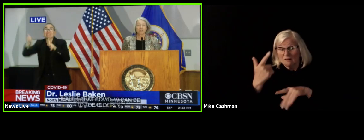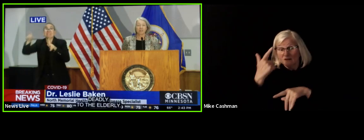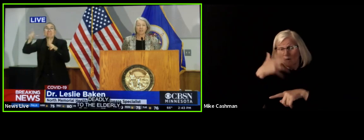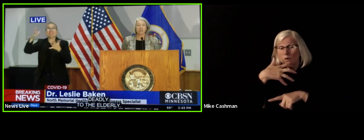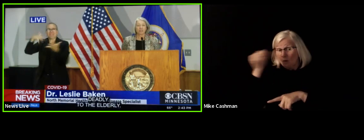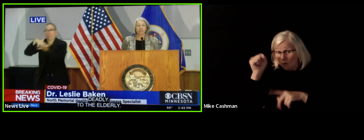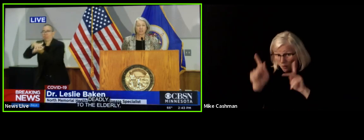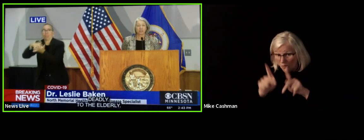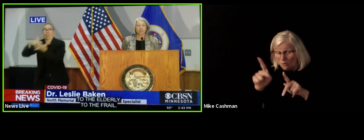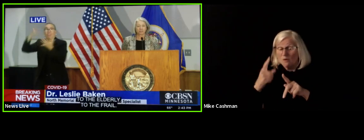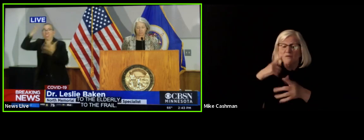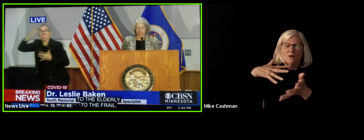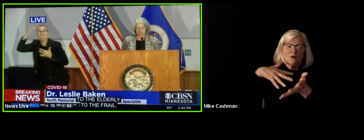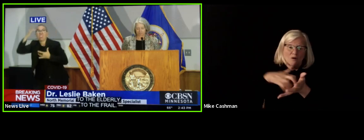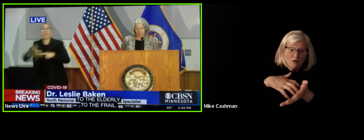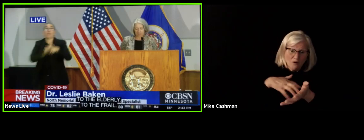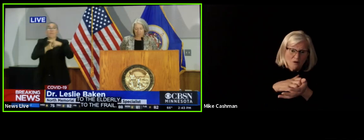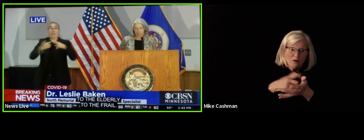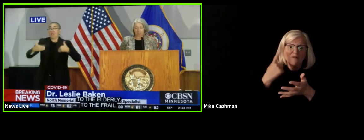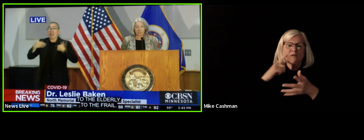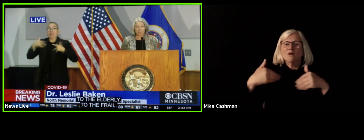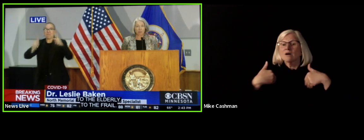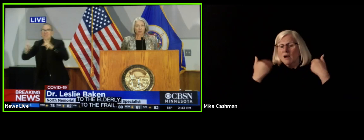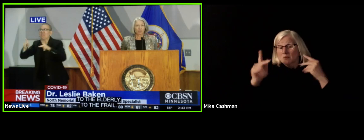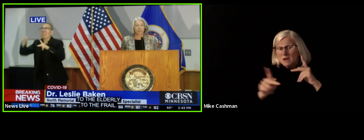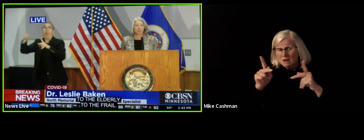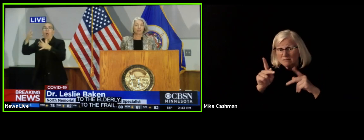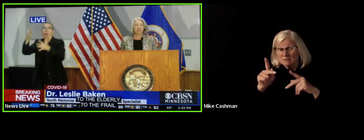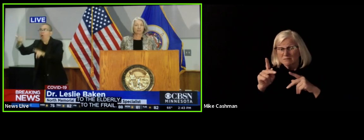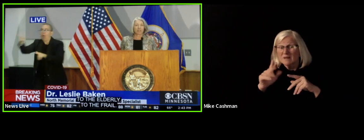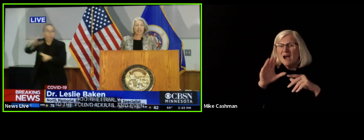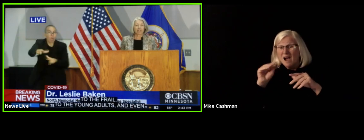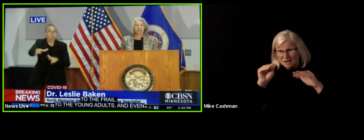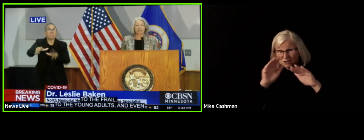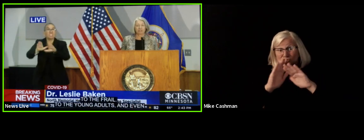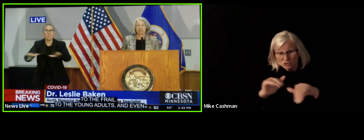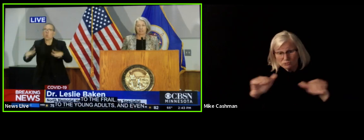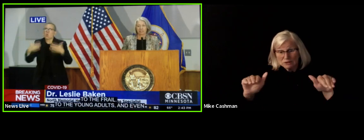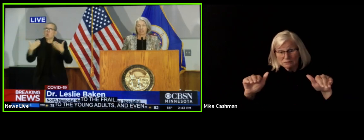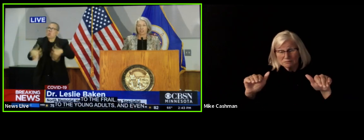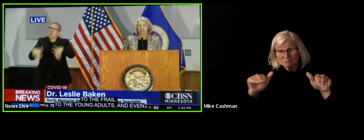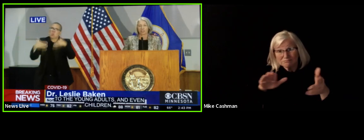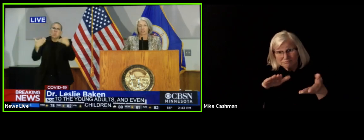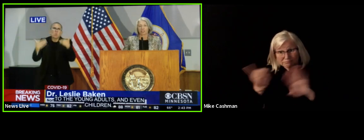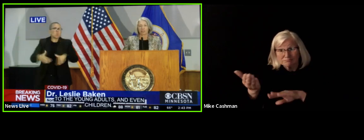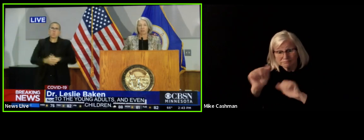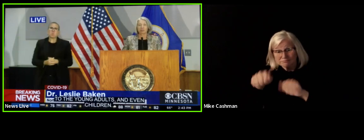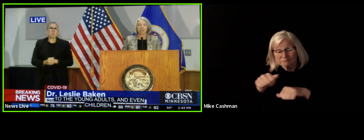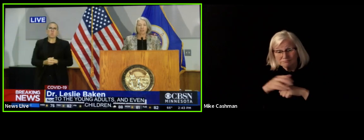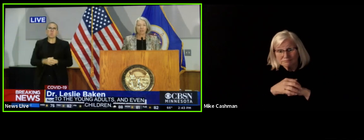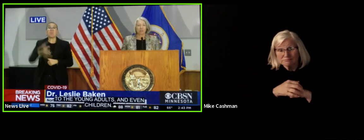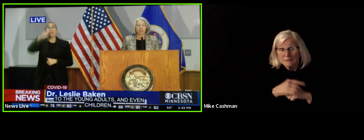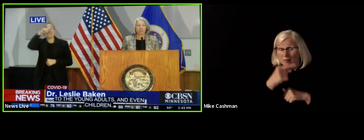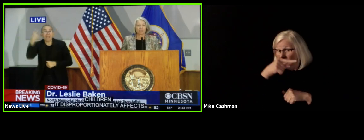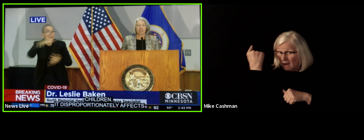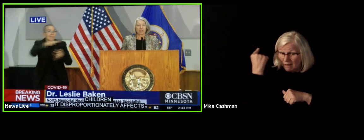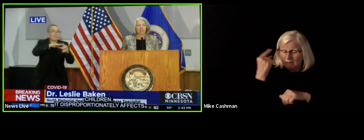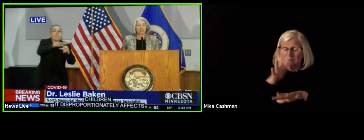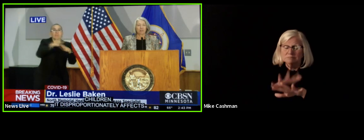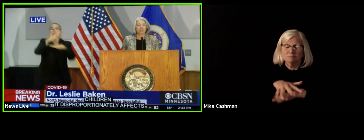adults, and even to children. It disproportionately affects Black, Indigenous, and people of color